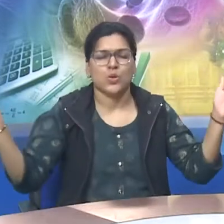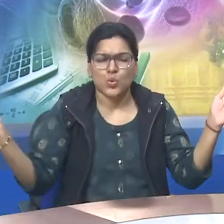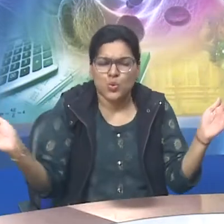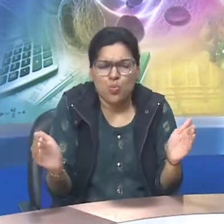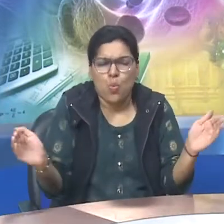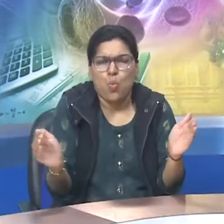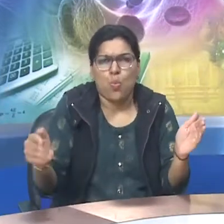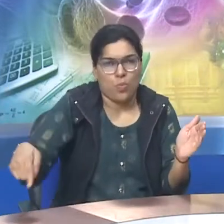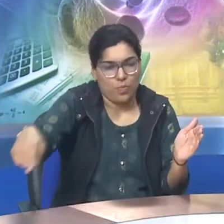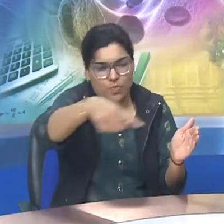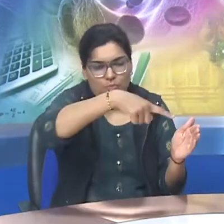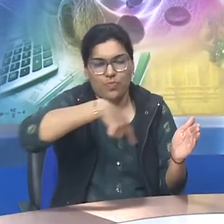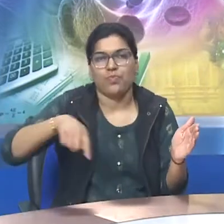and compare the things